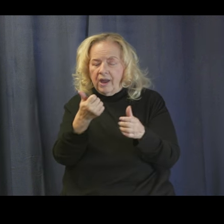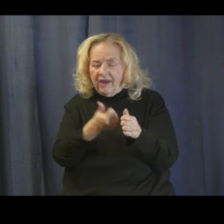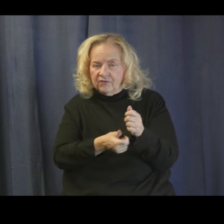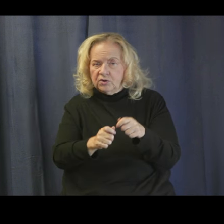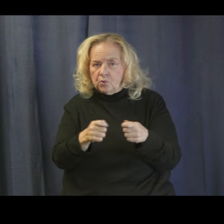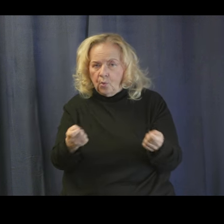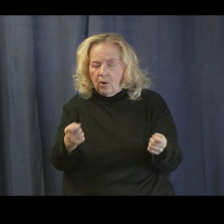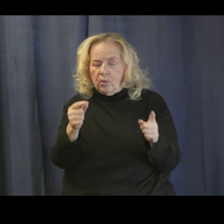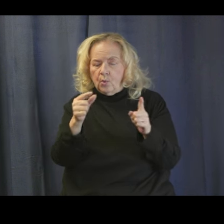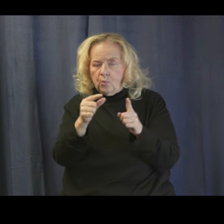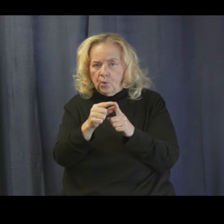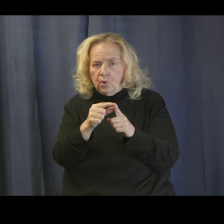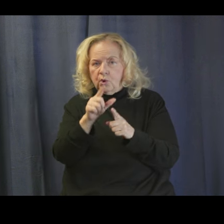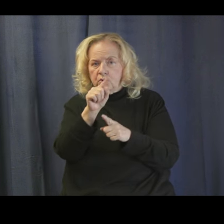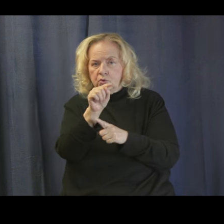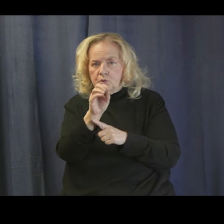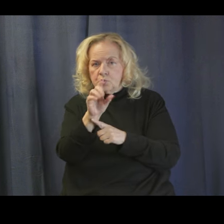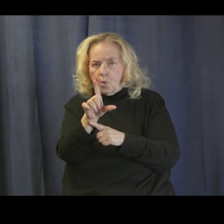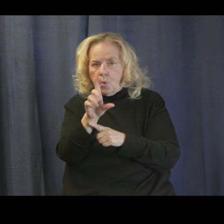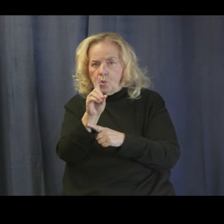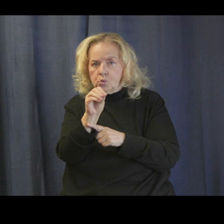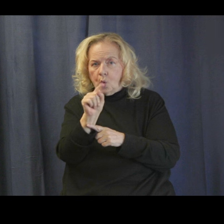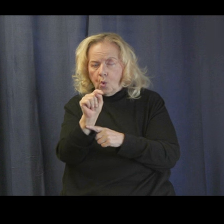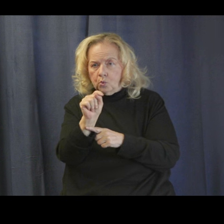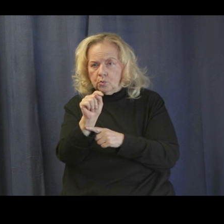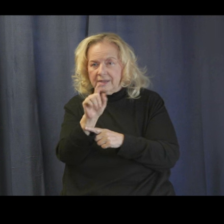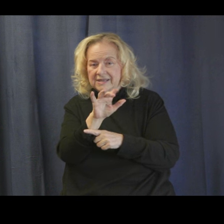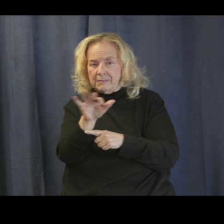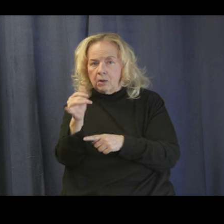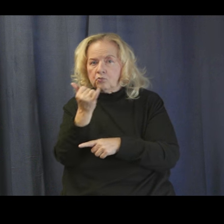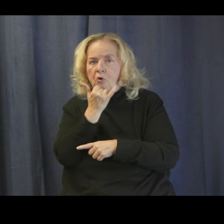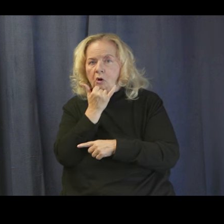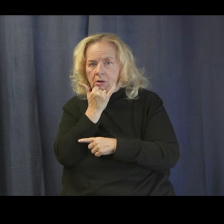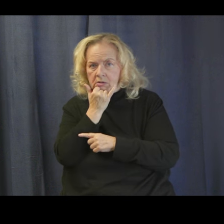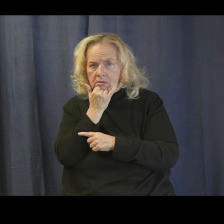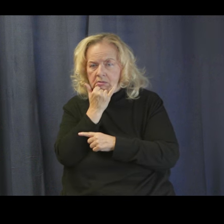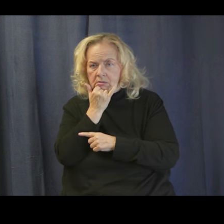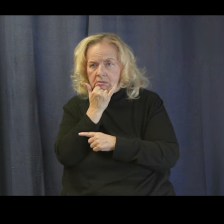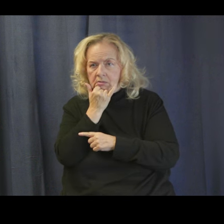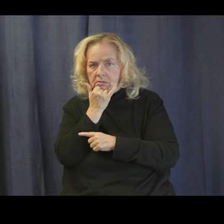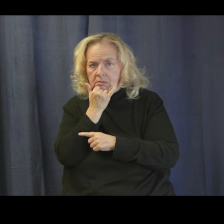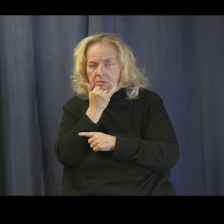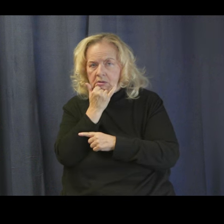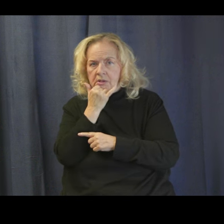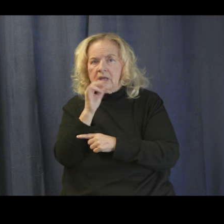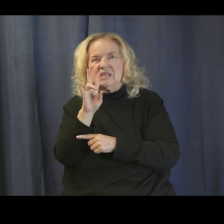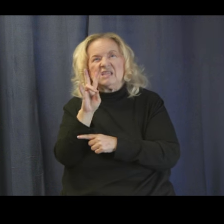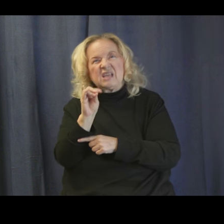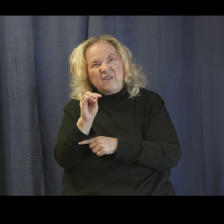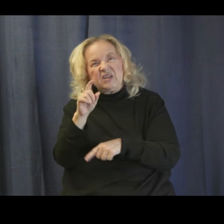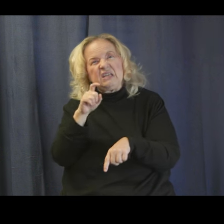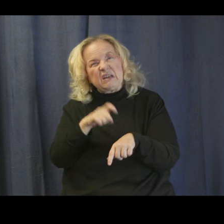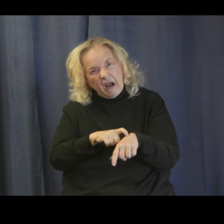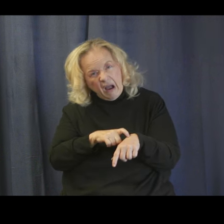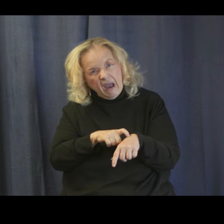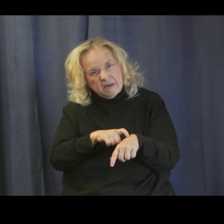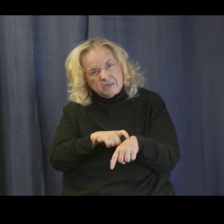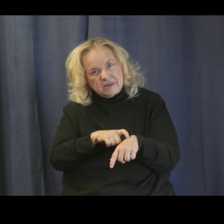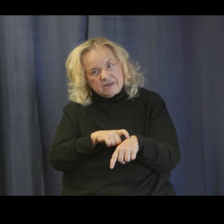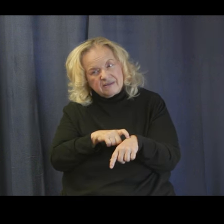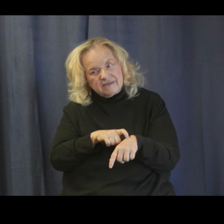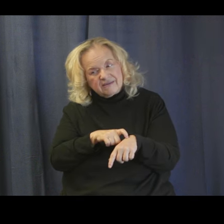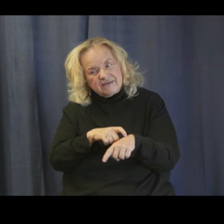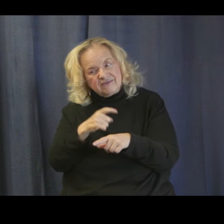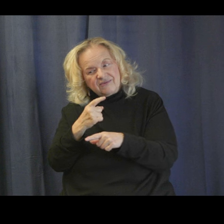every Torah, the word Toldot is spelled wrong another 70 times in the Torah. It's never spelled